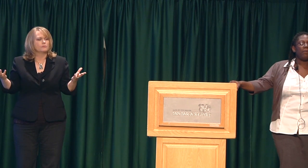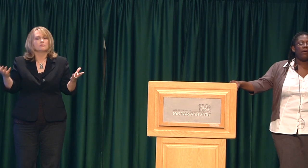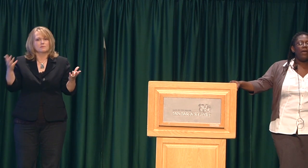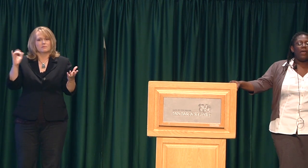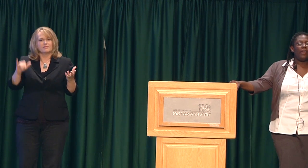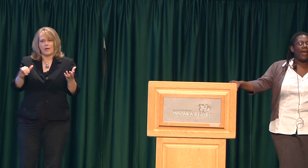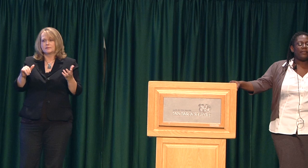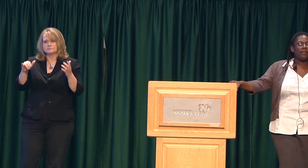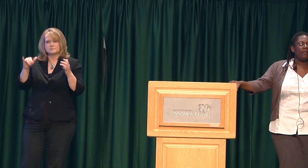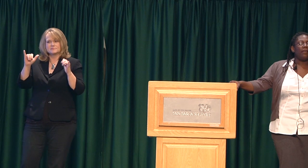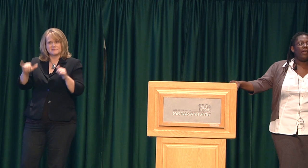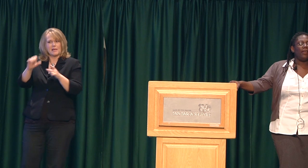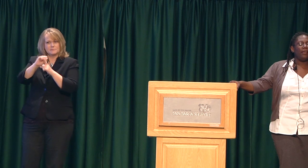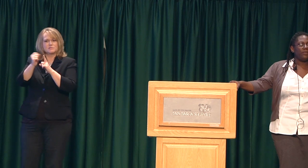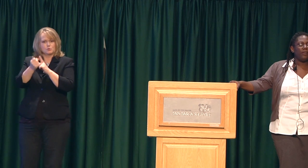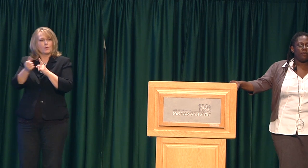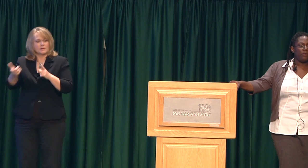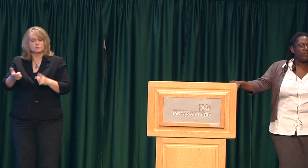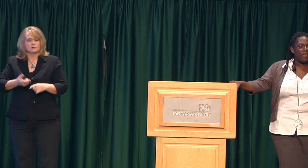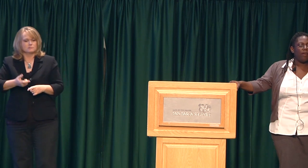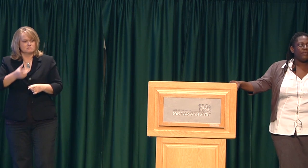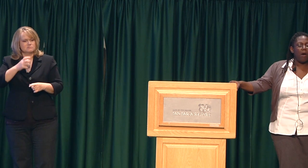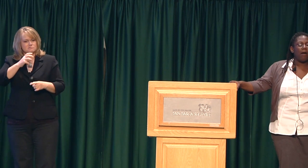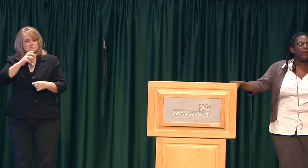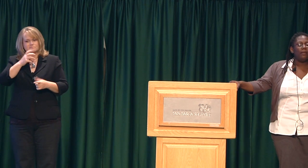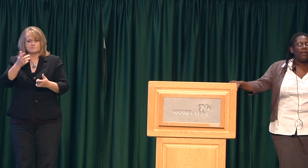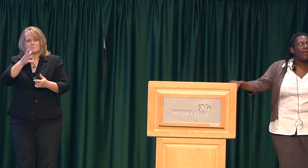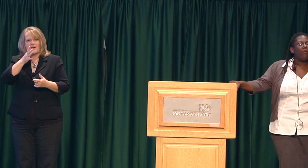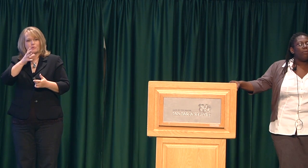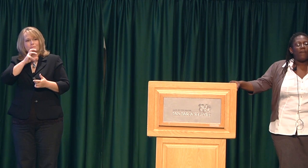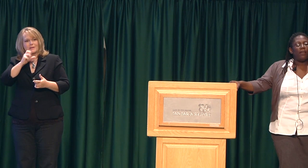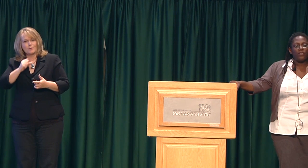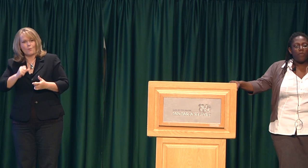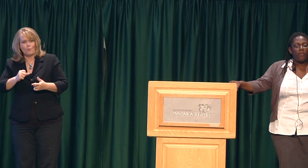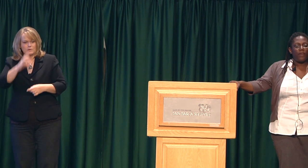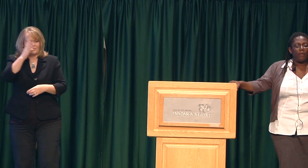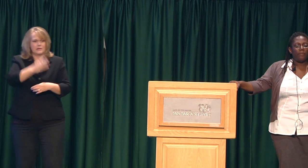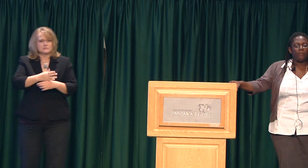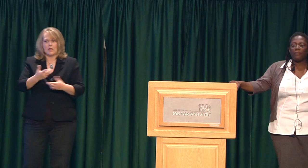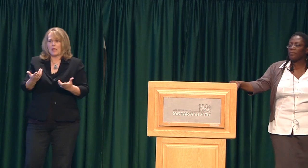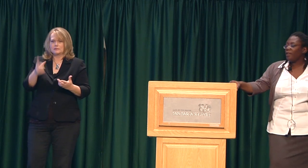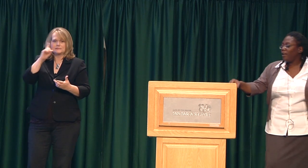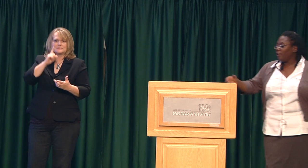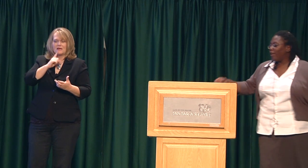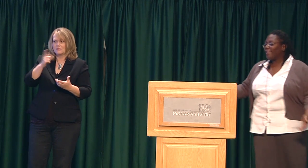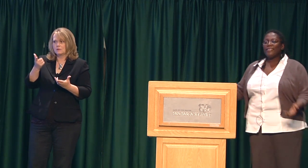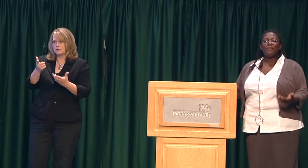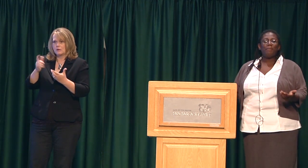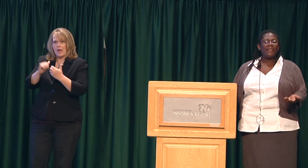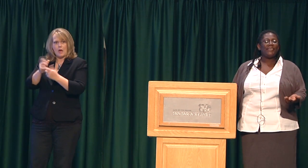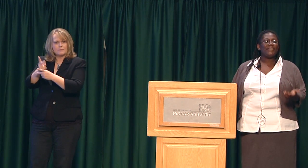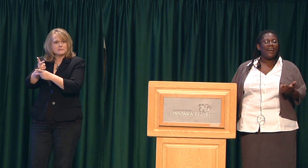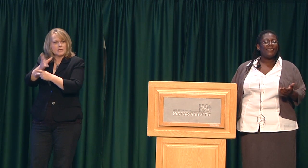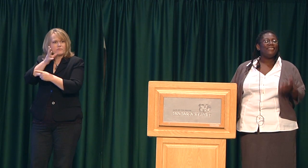family member, and they had a son, and he was there to, you know, take care of his mom, and they didn't want to provide an interpreter for him. You know, and this